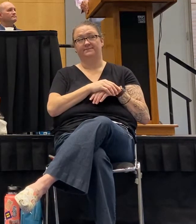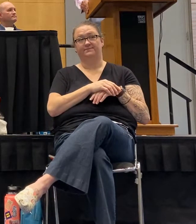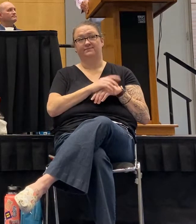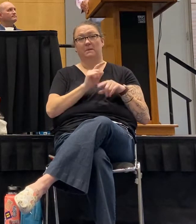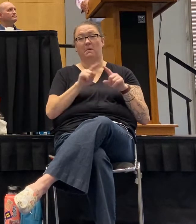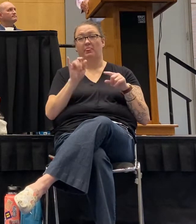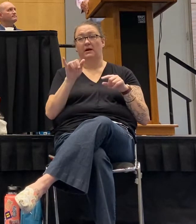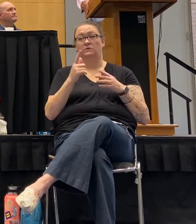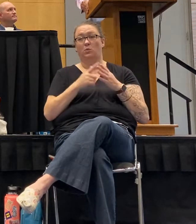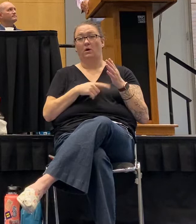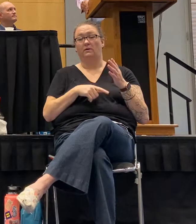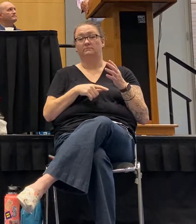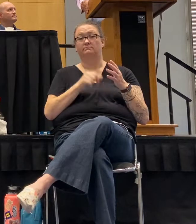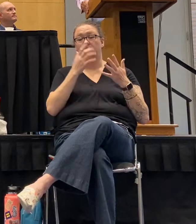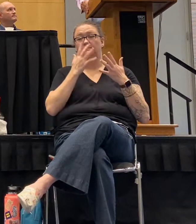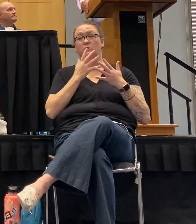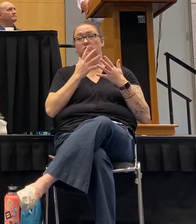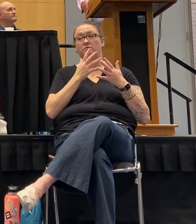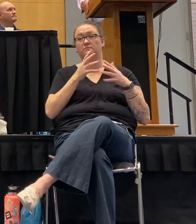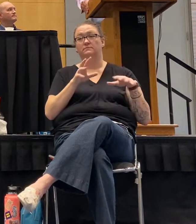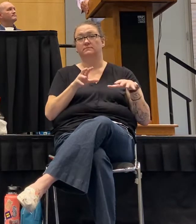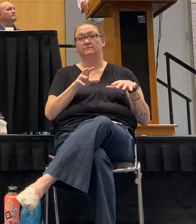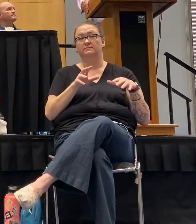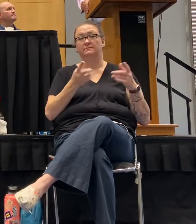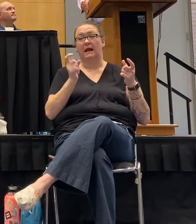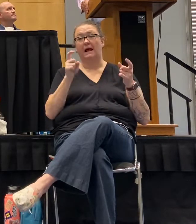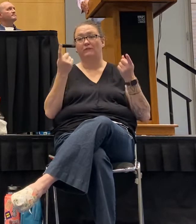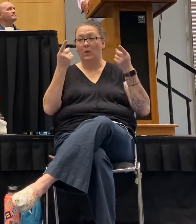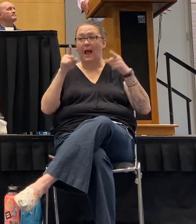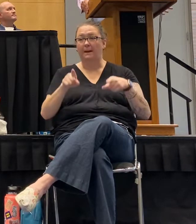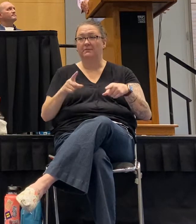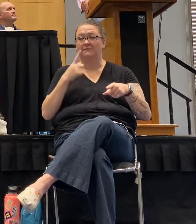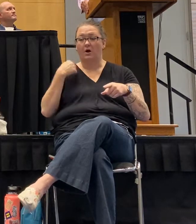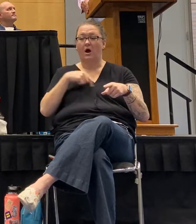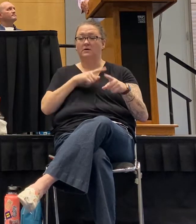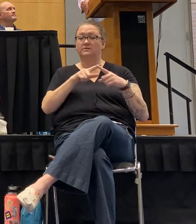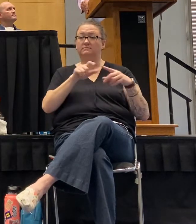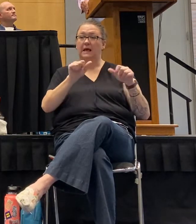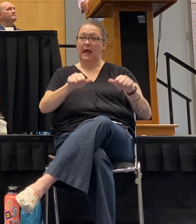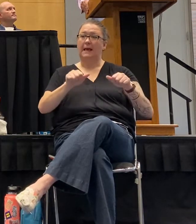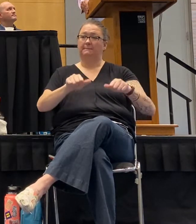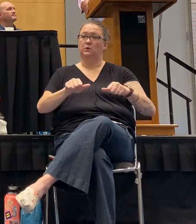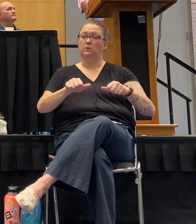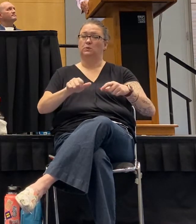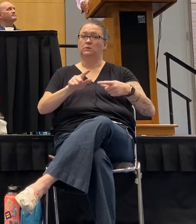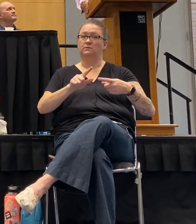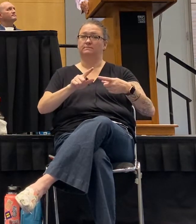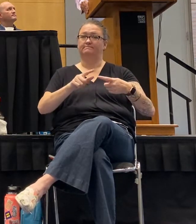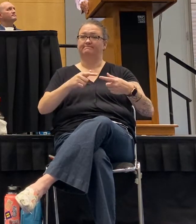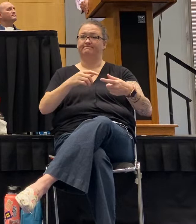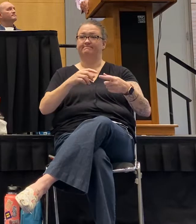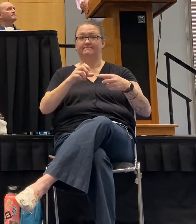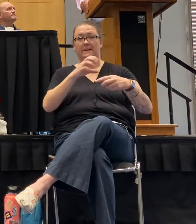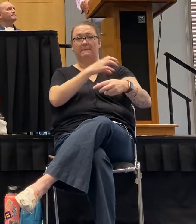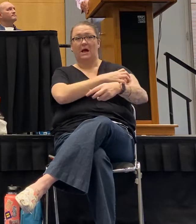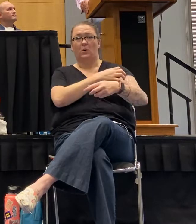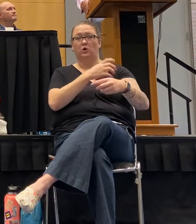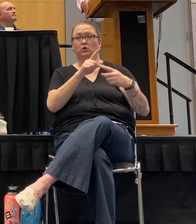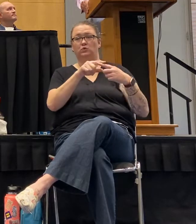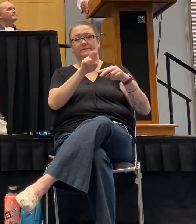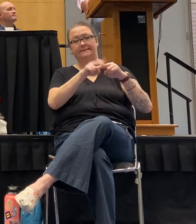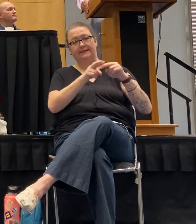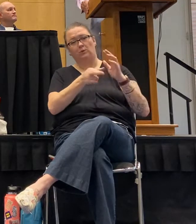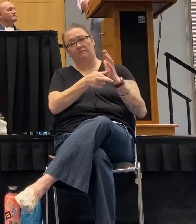But that's what unfortunately took for us to be able and empowered to sit and review and